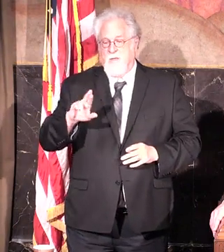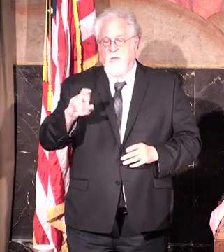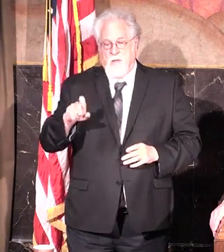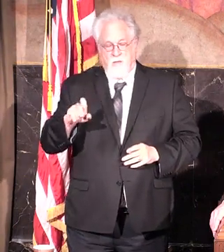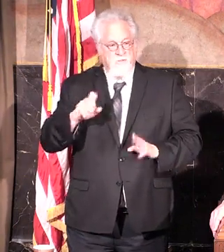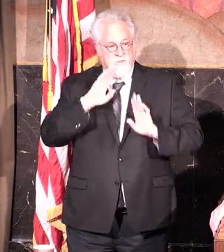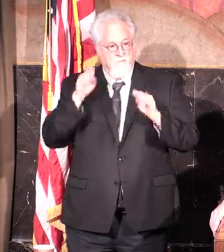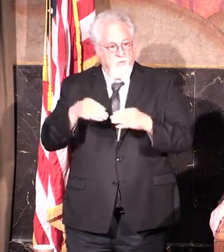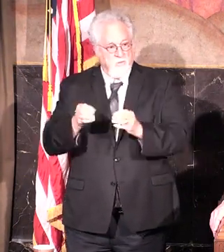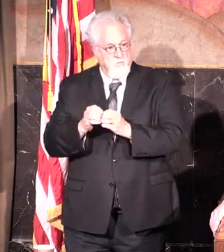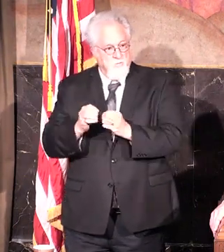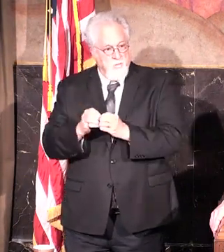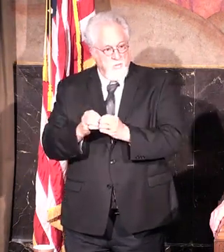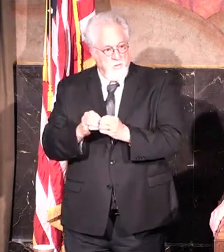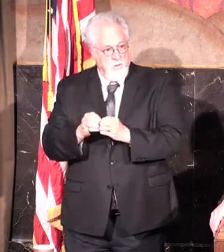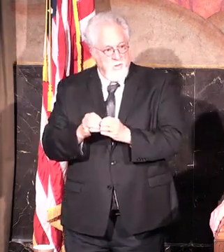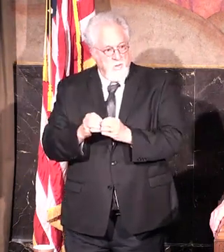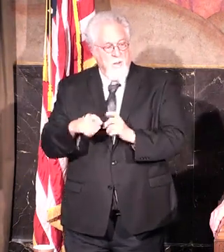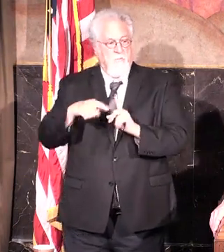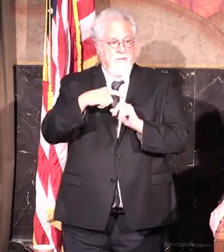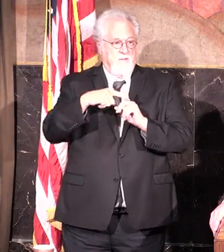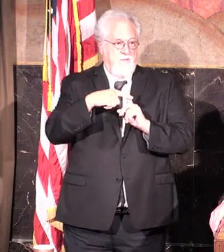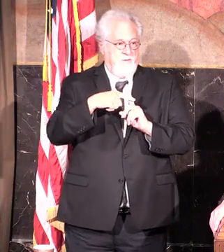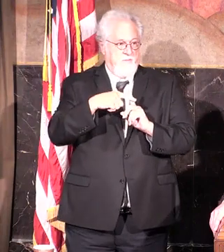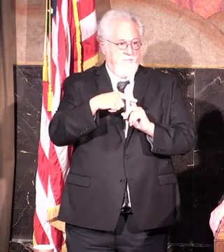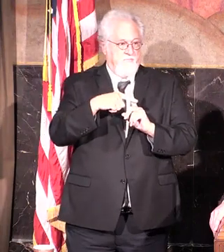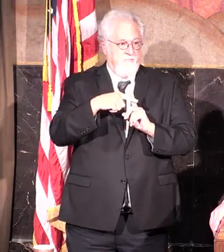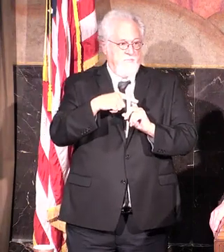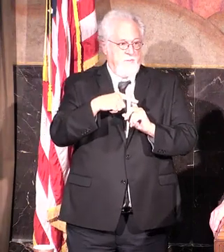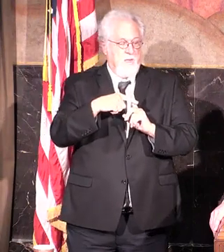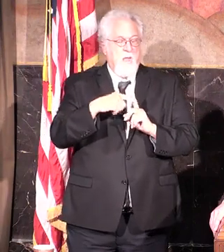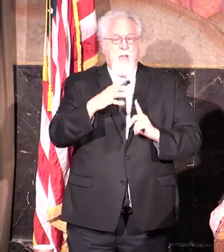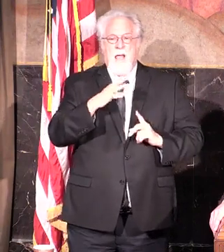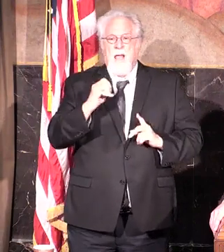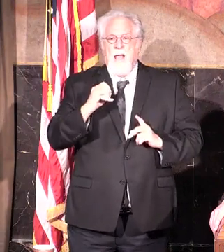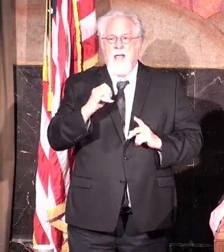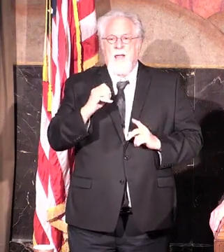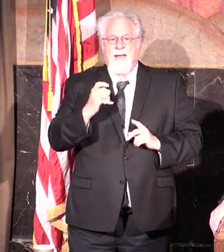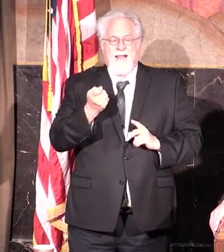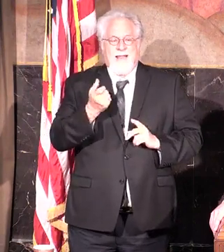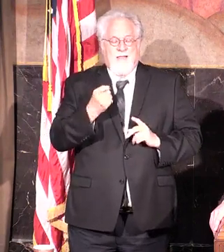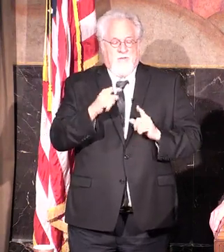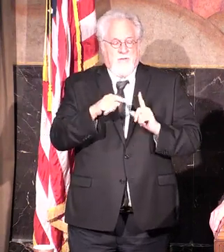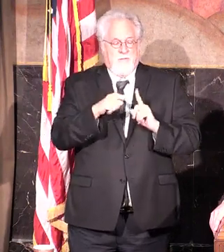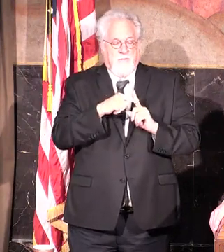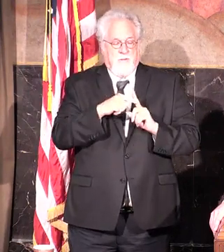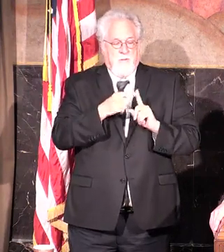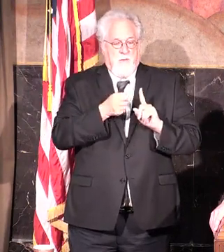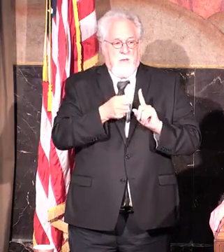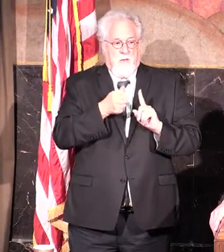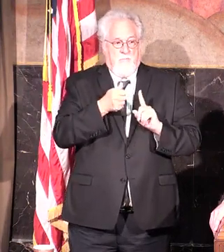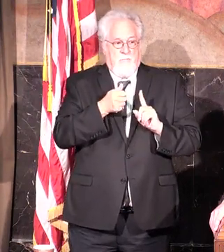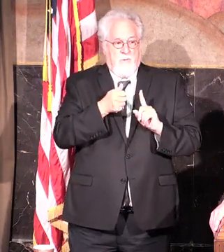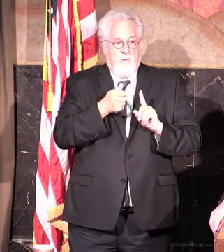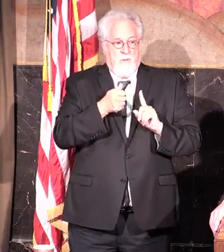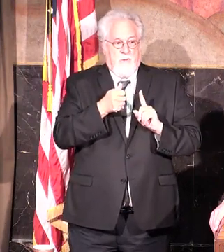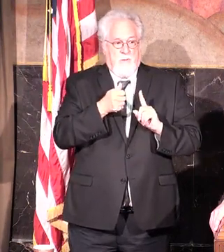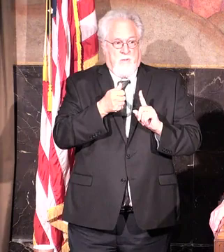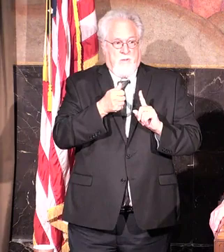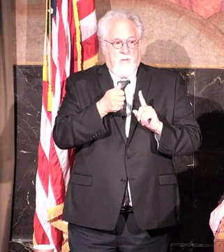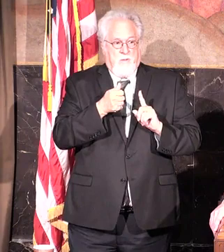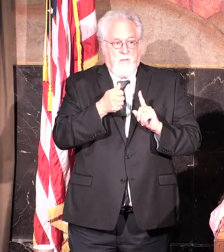focusing a lot more recently on positivity, and that even a small change upward in